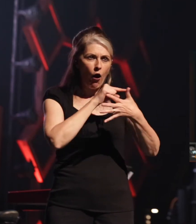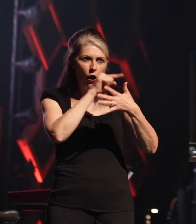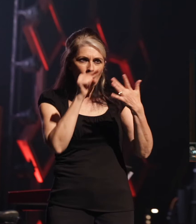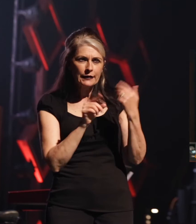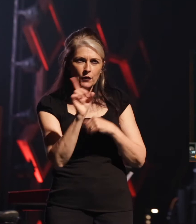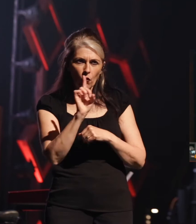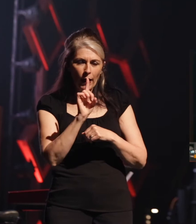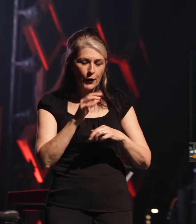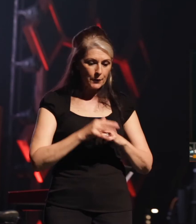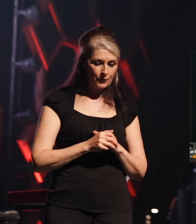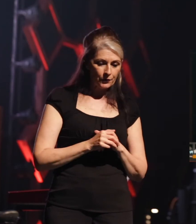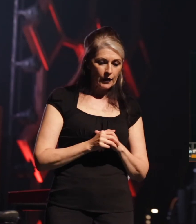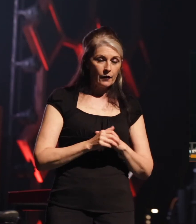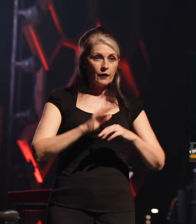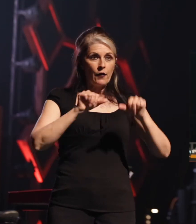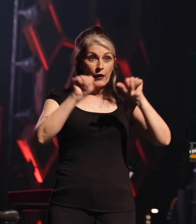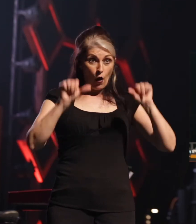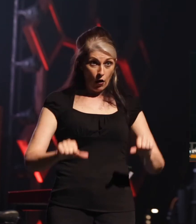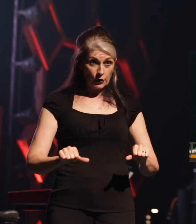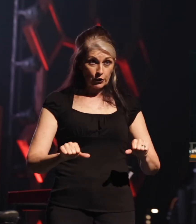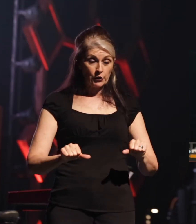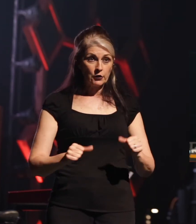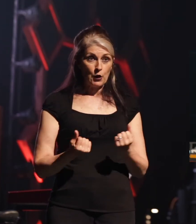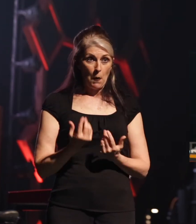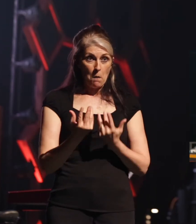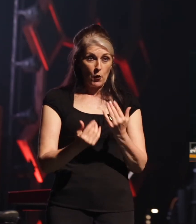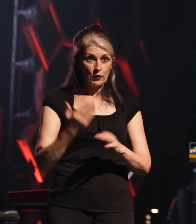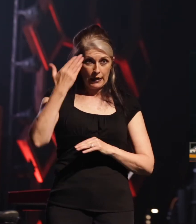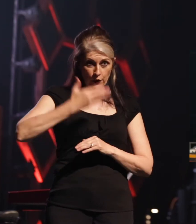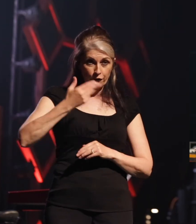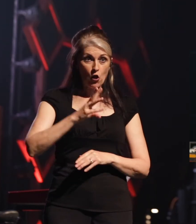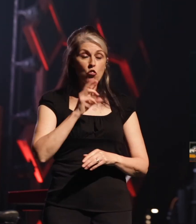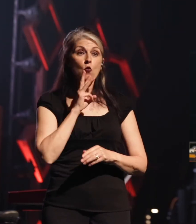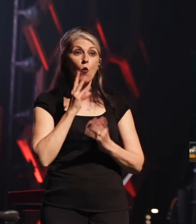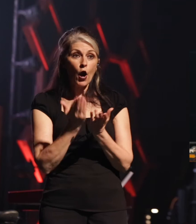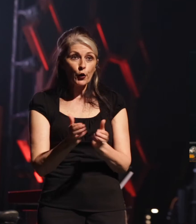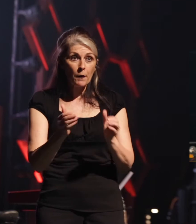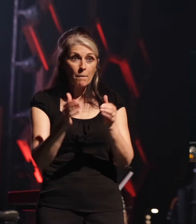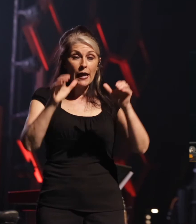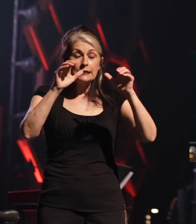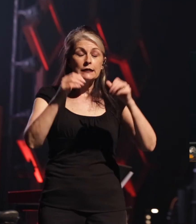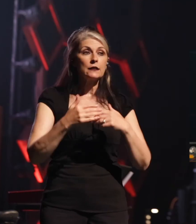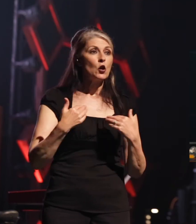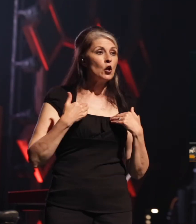The altar and the burnt offering out front, the laver up, the water basin there. We have the candle,